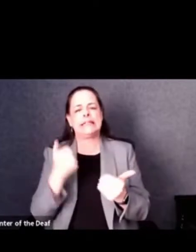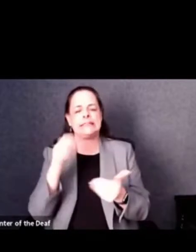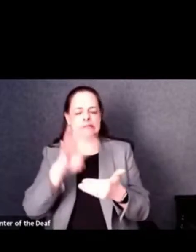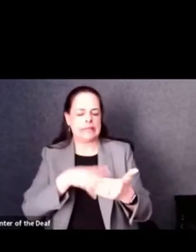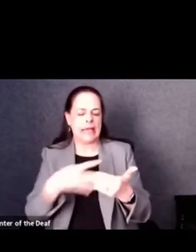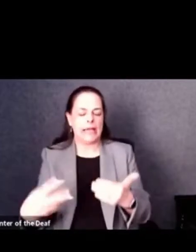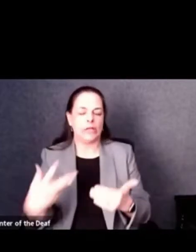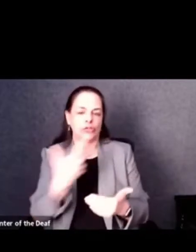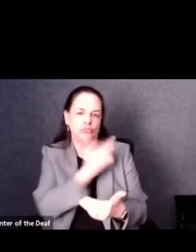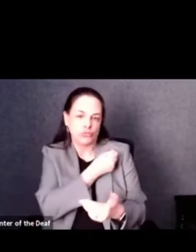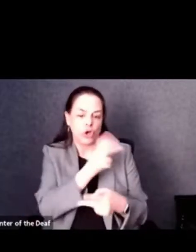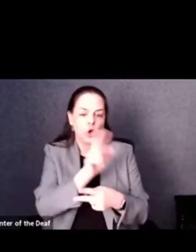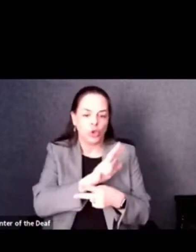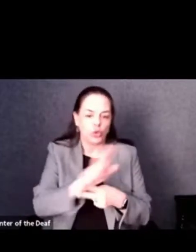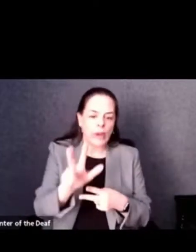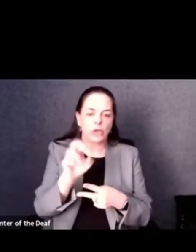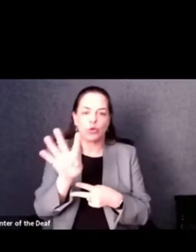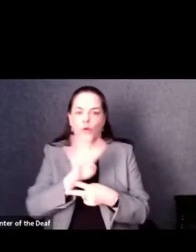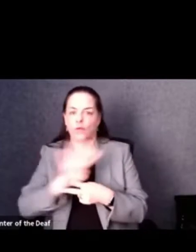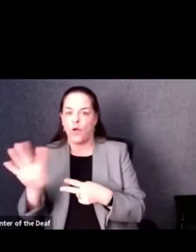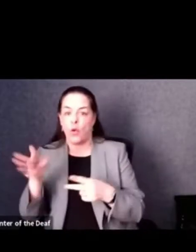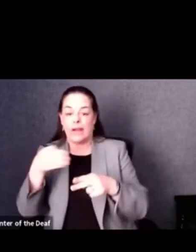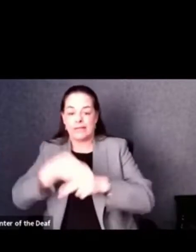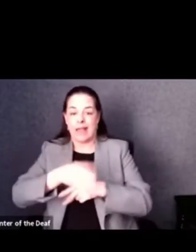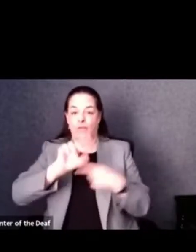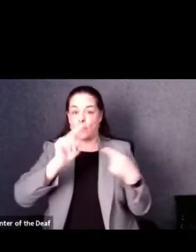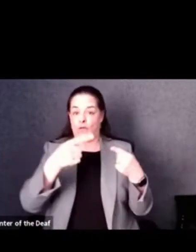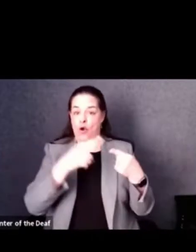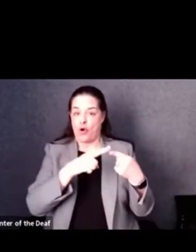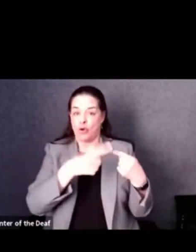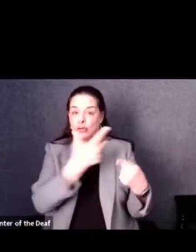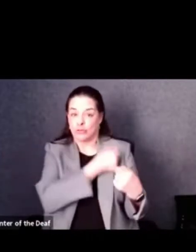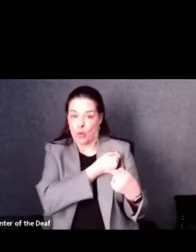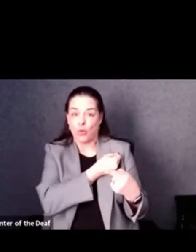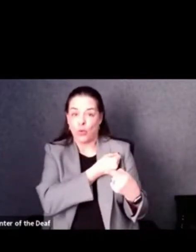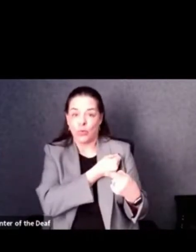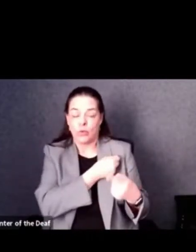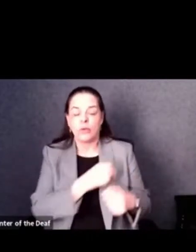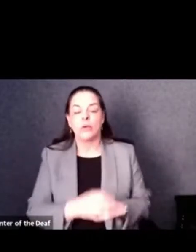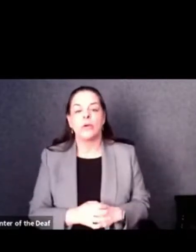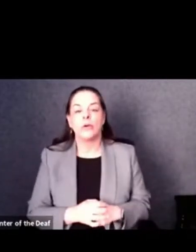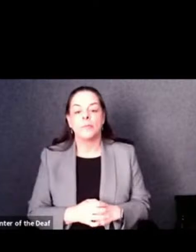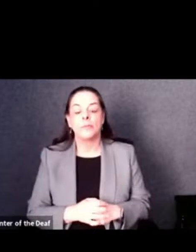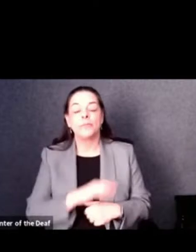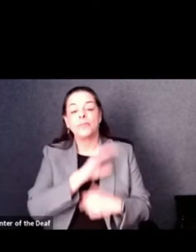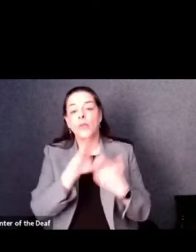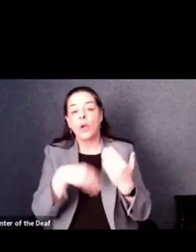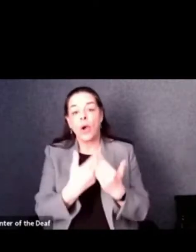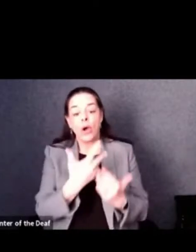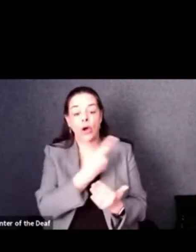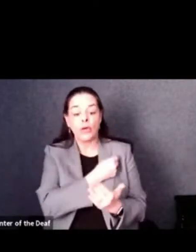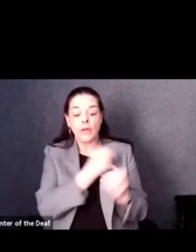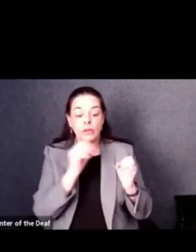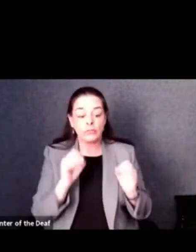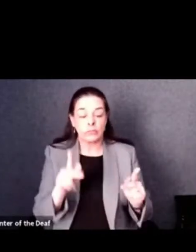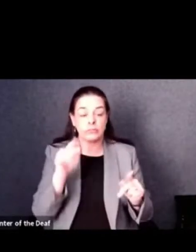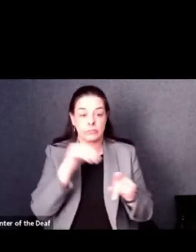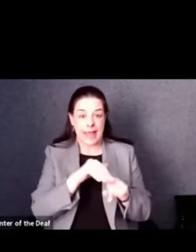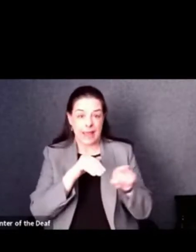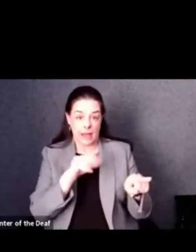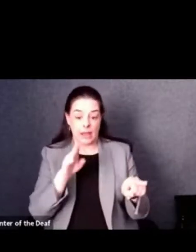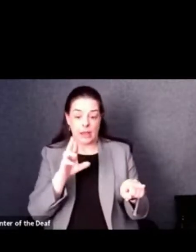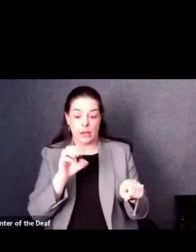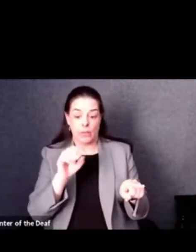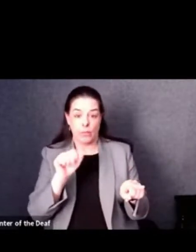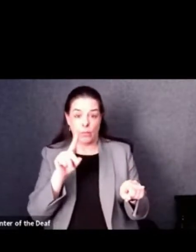or 28 days after the first dose we administer. All of the vaccination opportunities at the Broadway